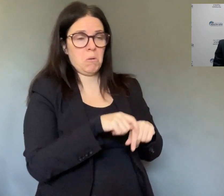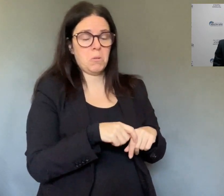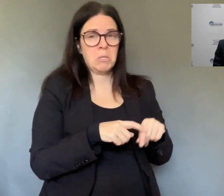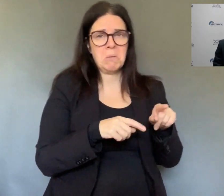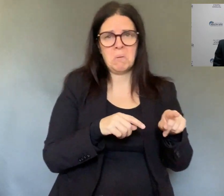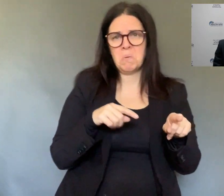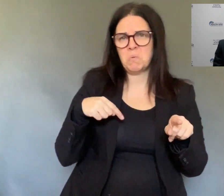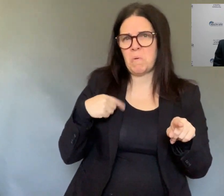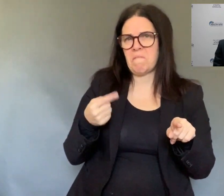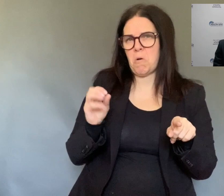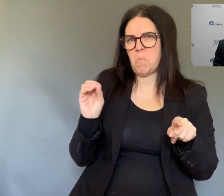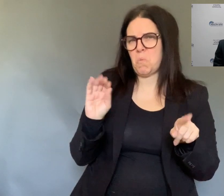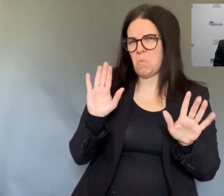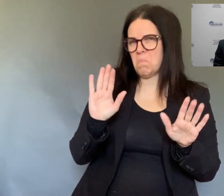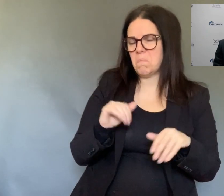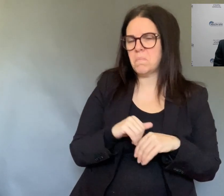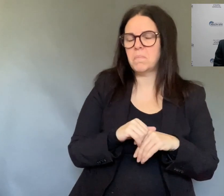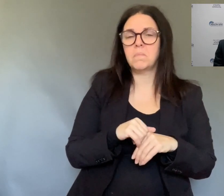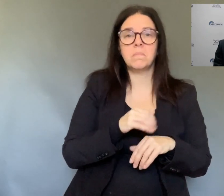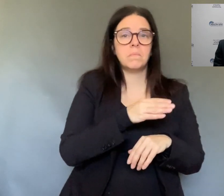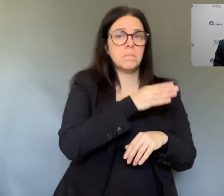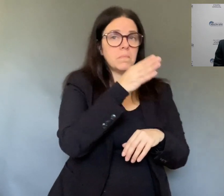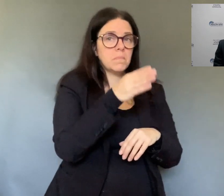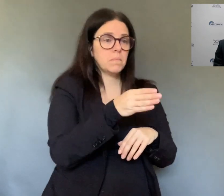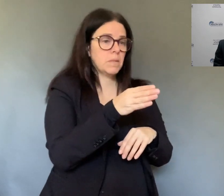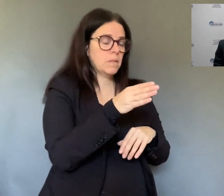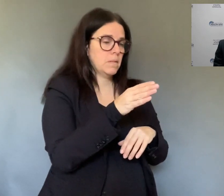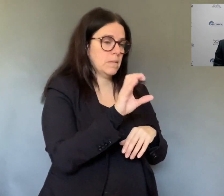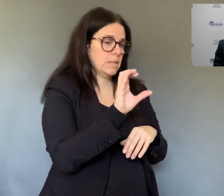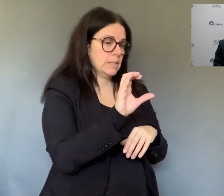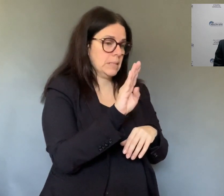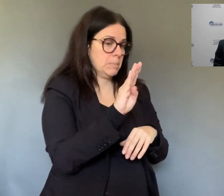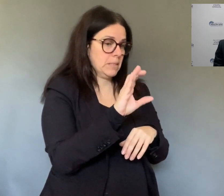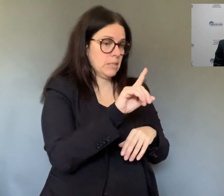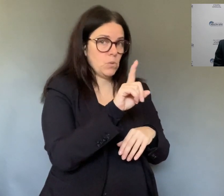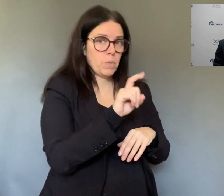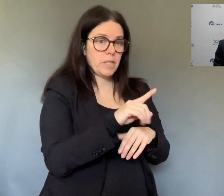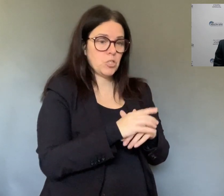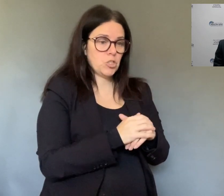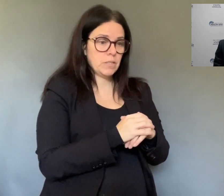I'm okay for now, thank you. Any Questions from CBC?